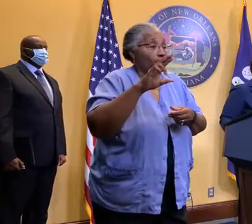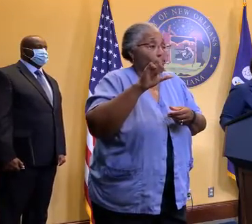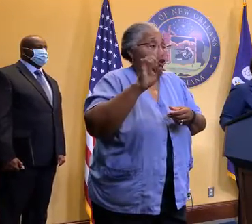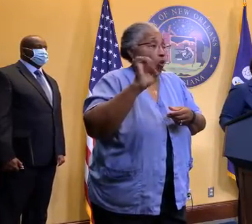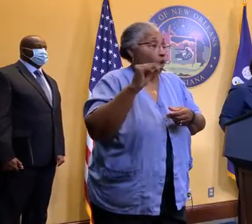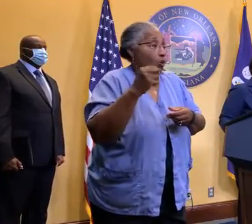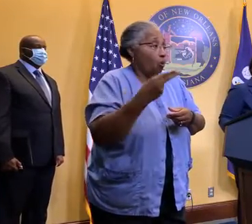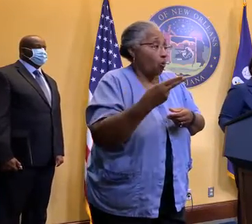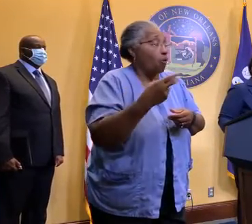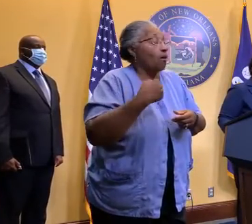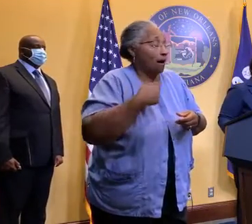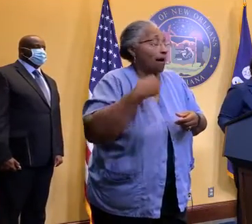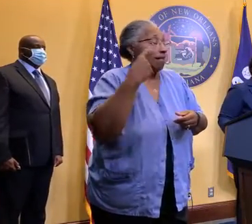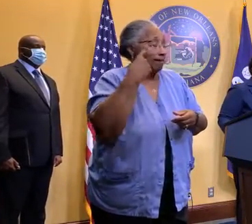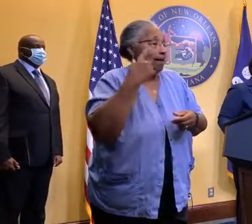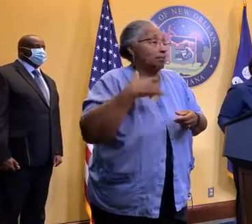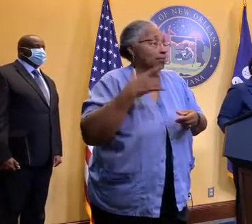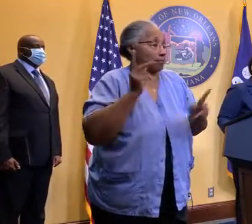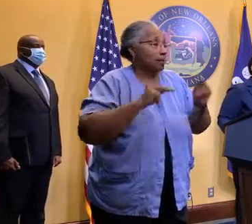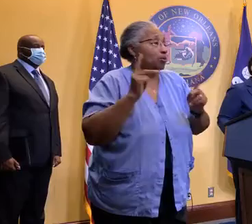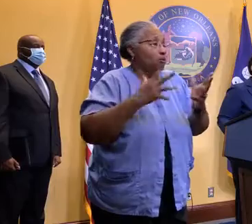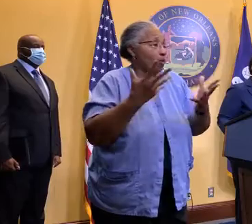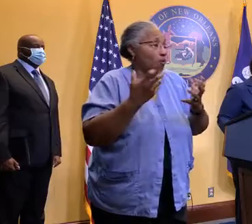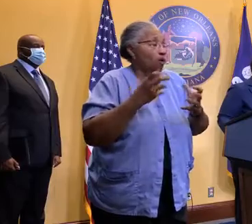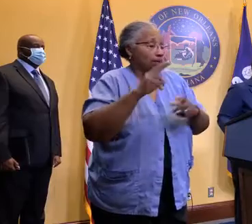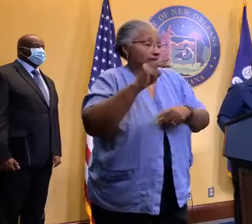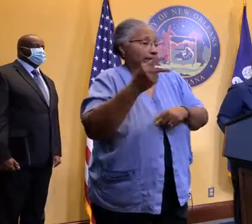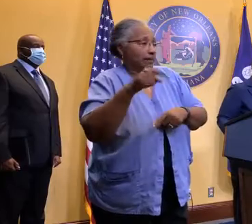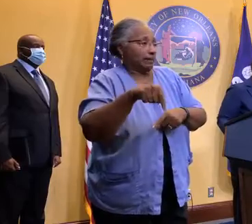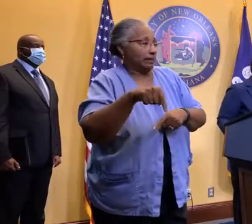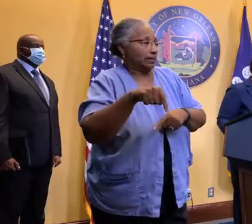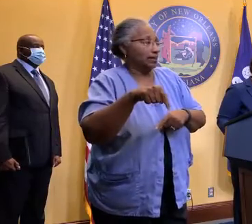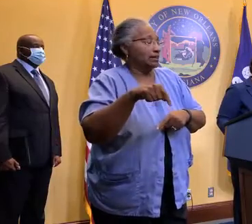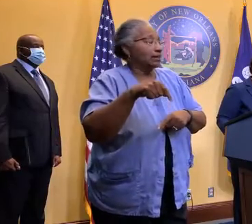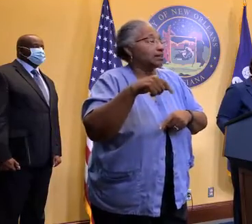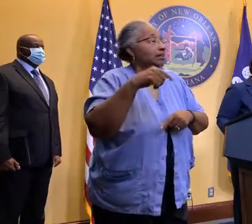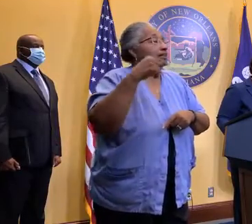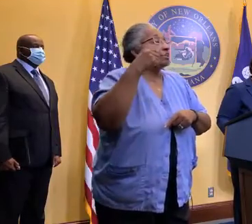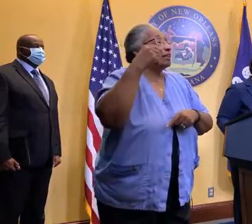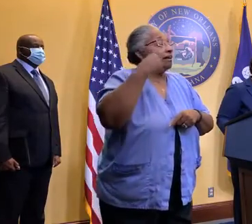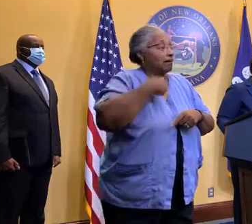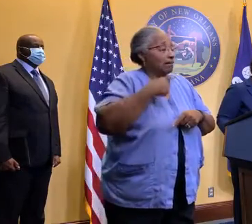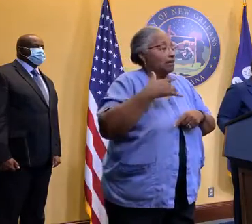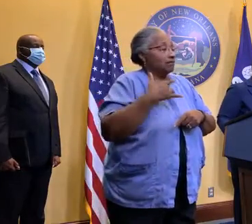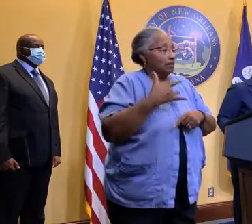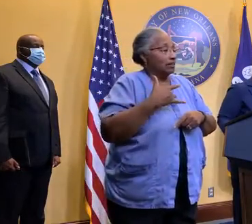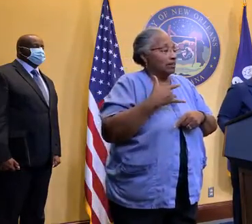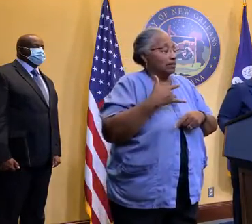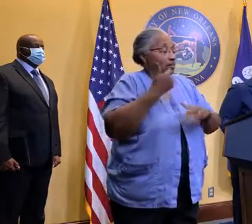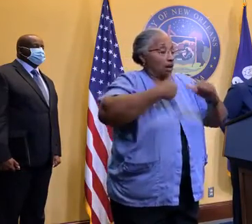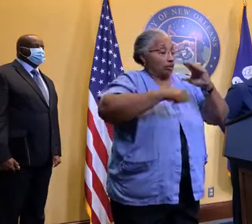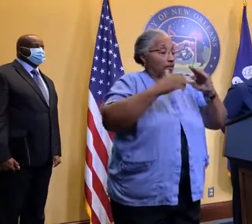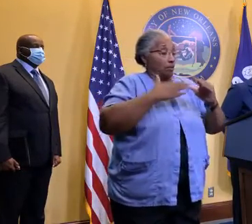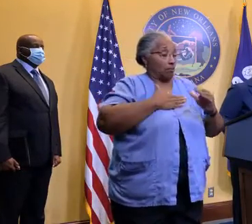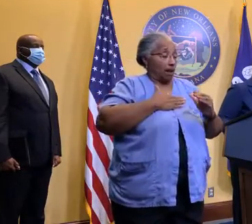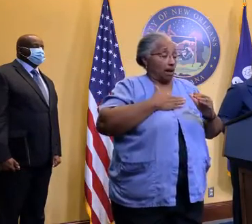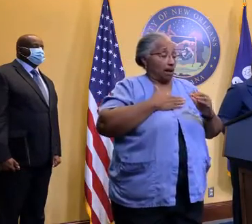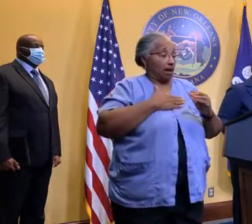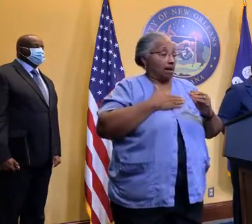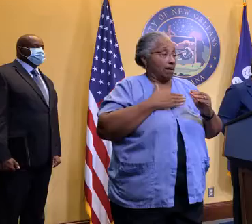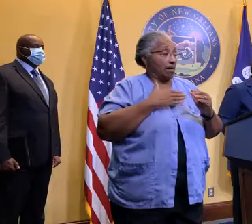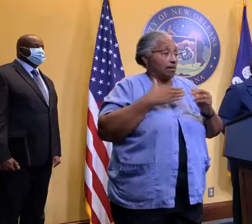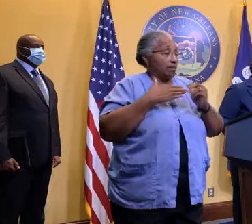I believe, based on the commitment that they've demonstrated, I know under my leadership as